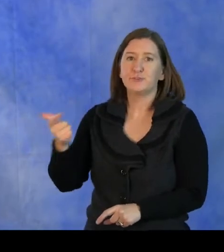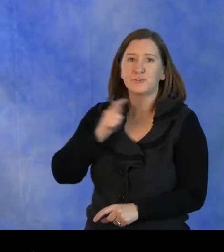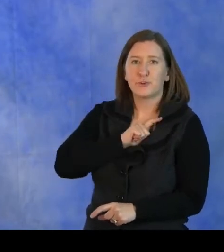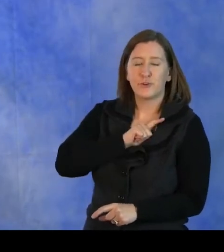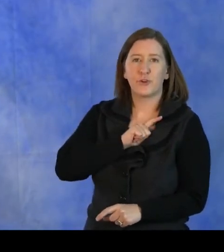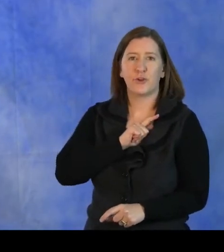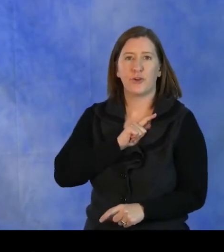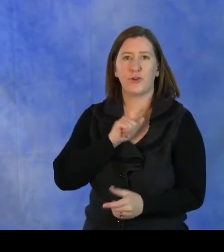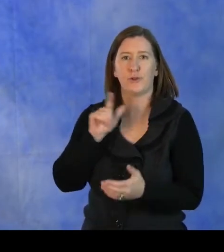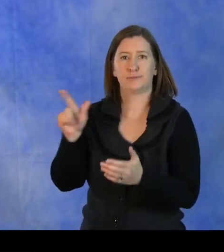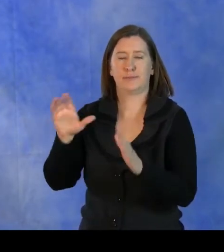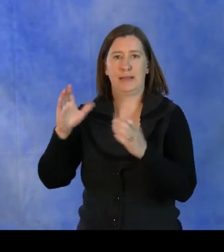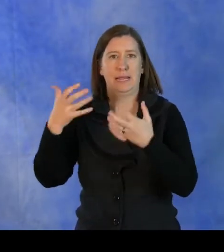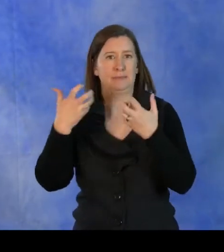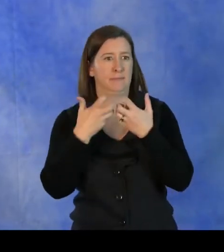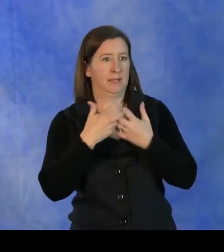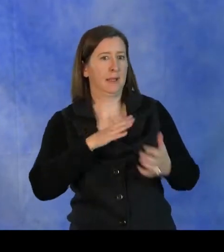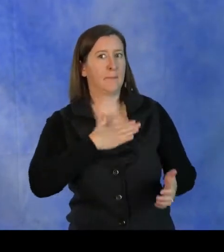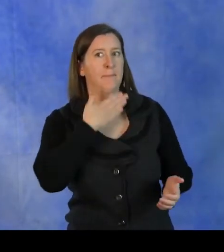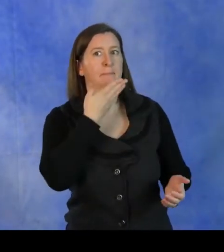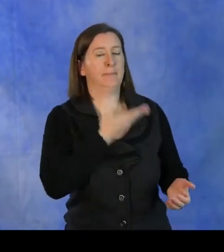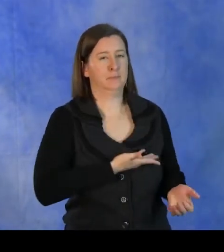appropriate, not taking turns,